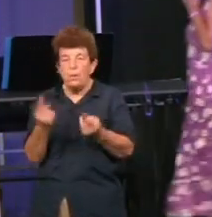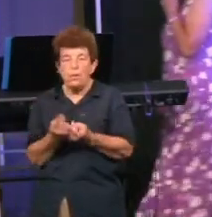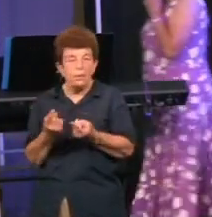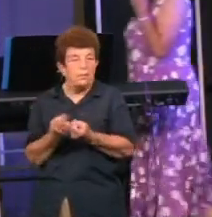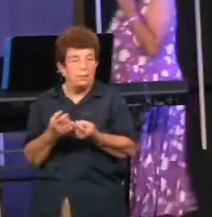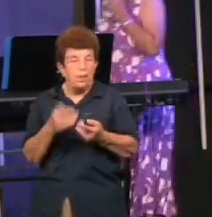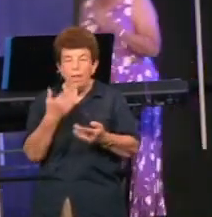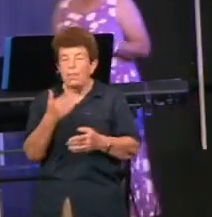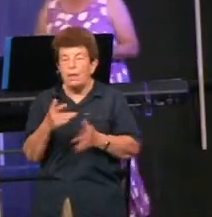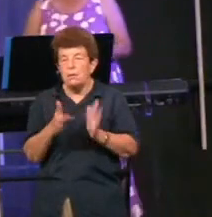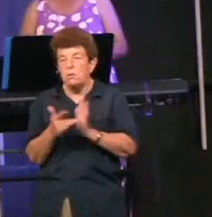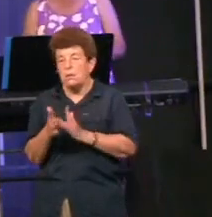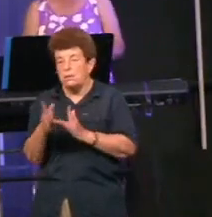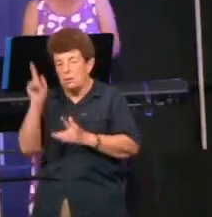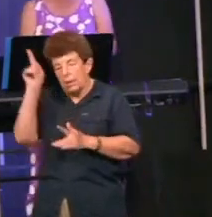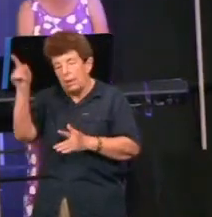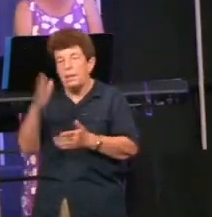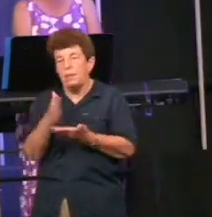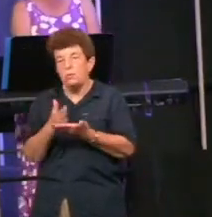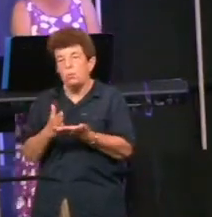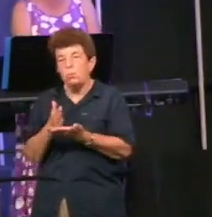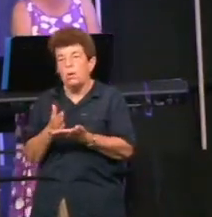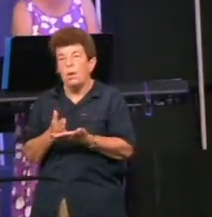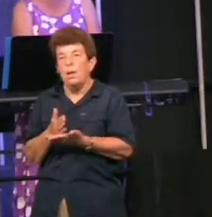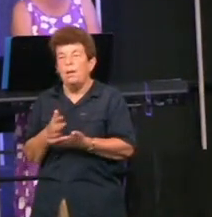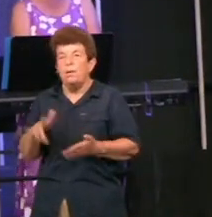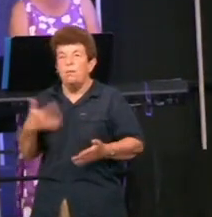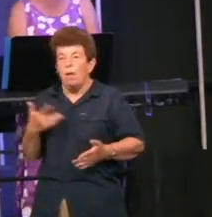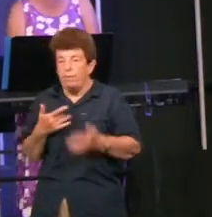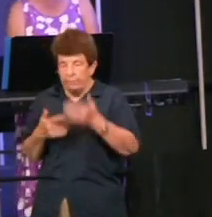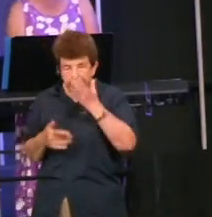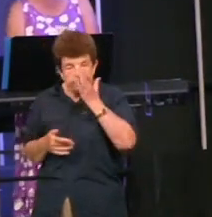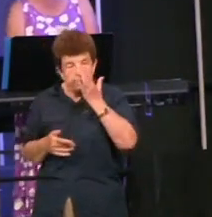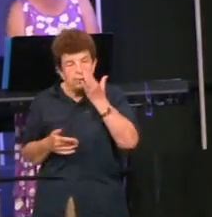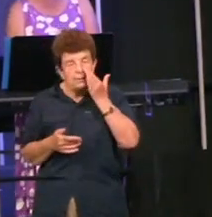Thank Jesus that he is the bread of life.